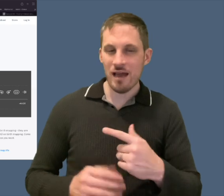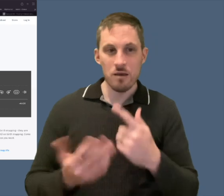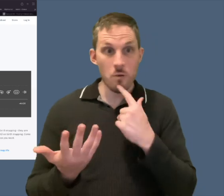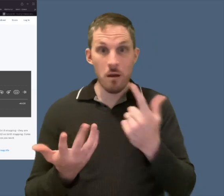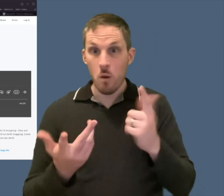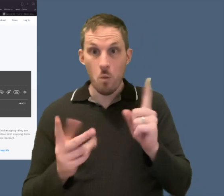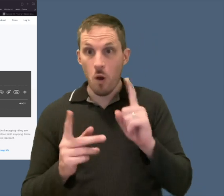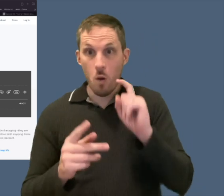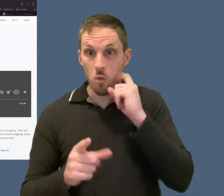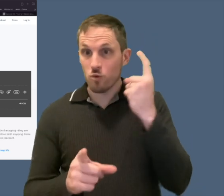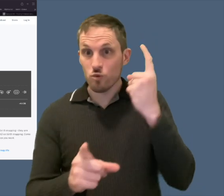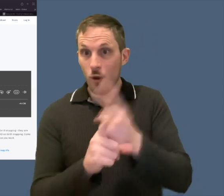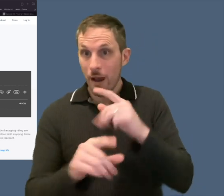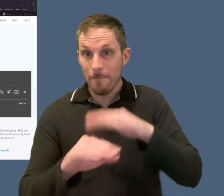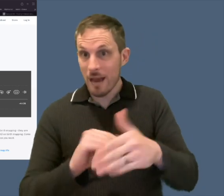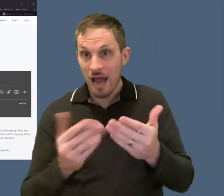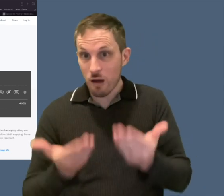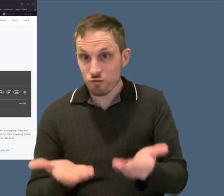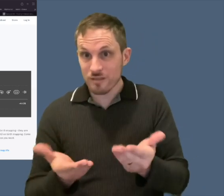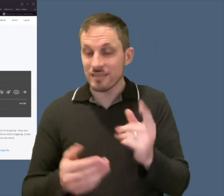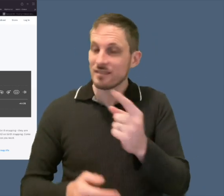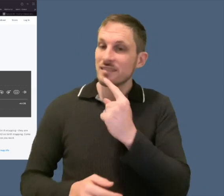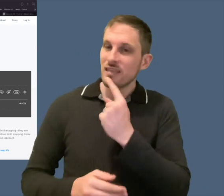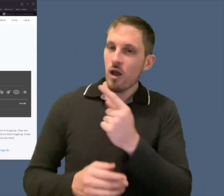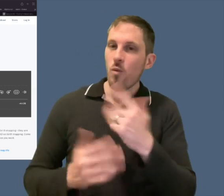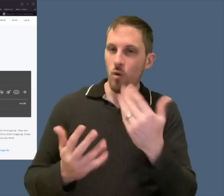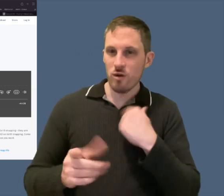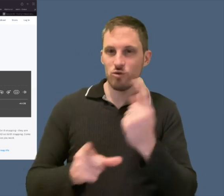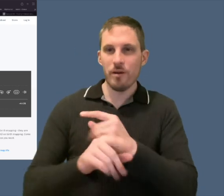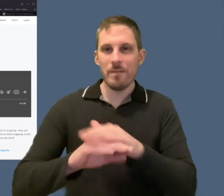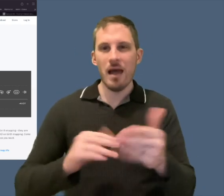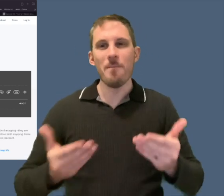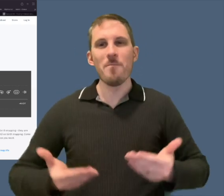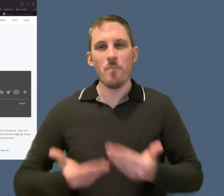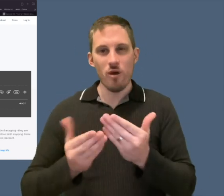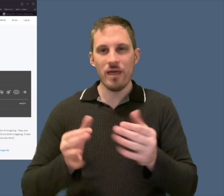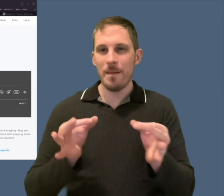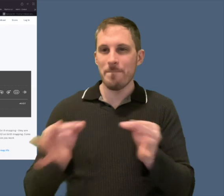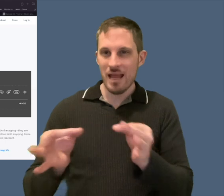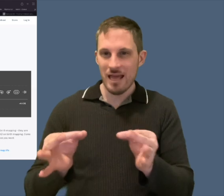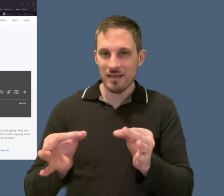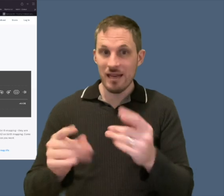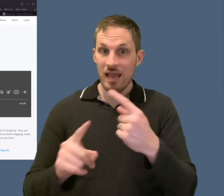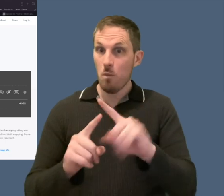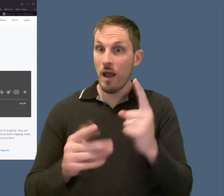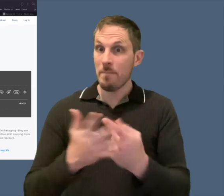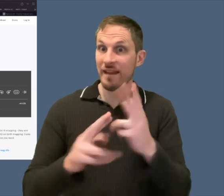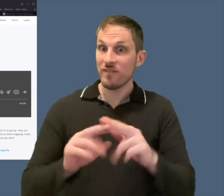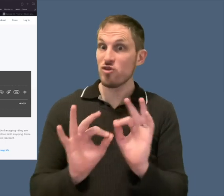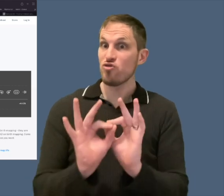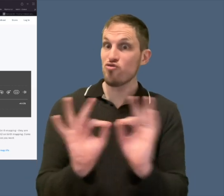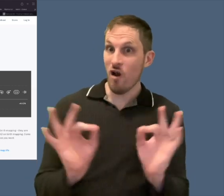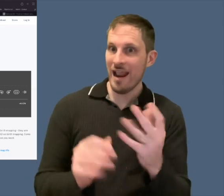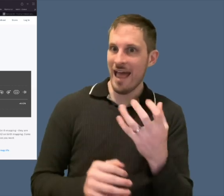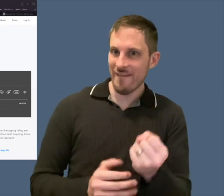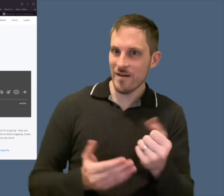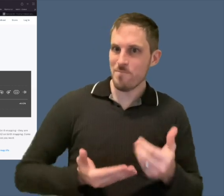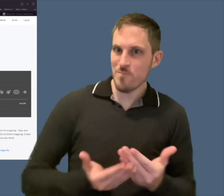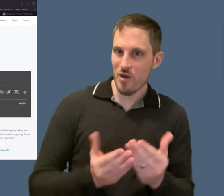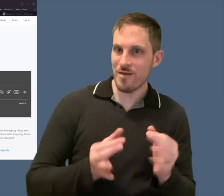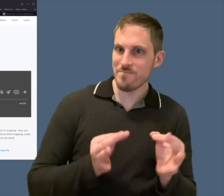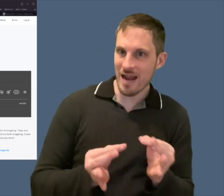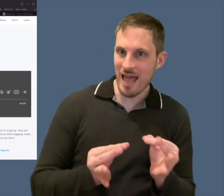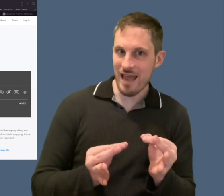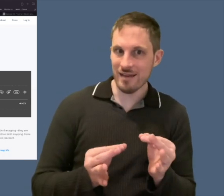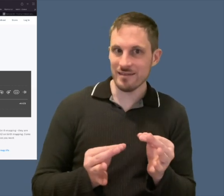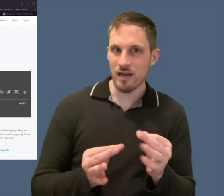going to talk about? We're talking about birth plans and not having birth plans and birth mapping and why we